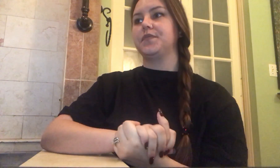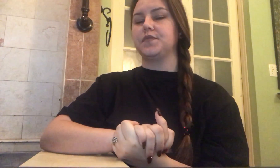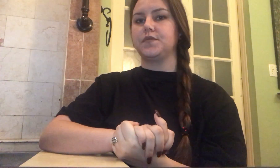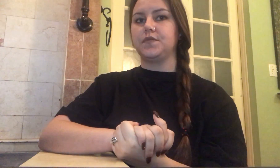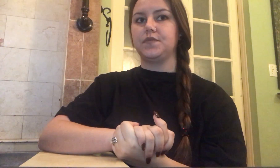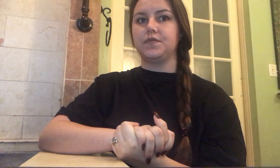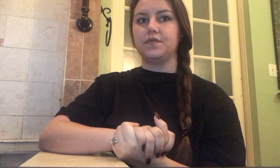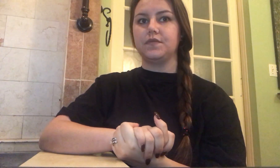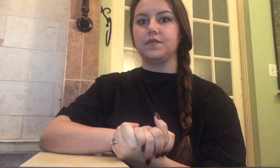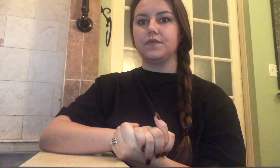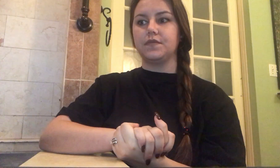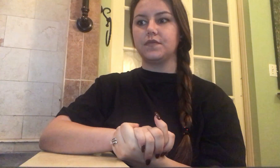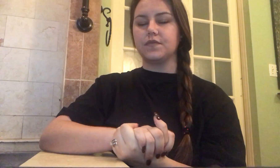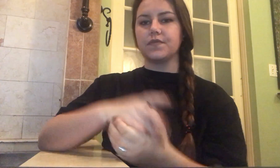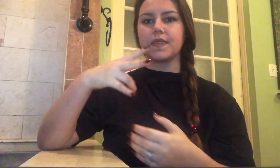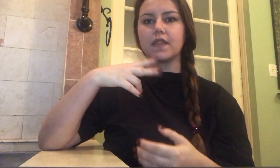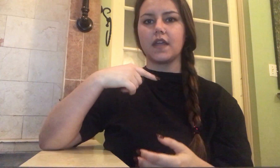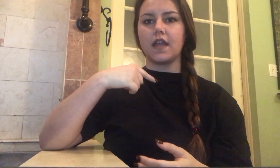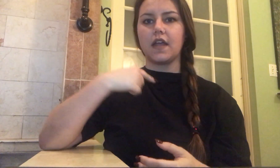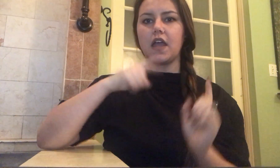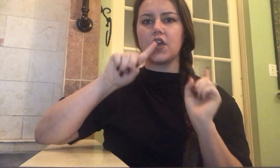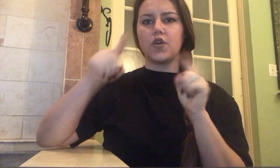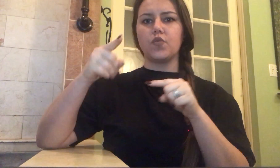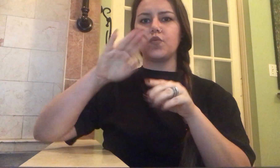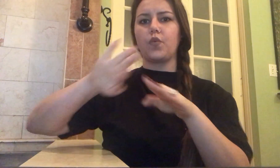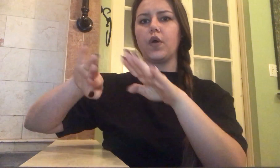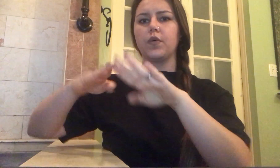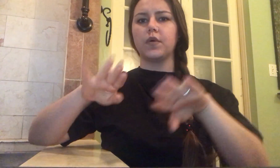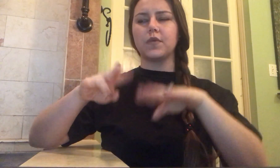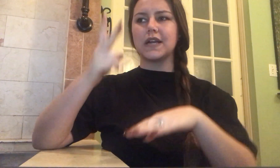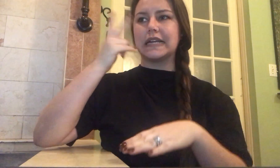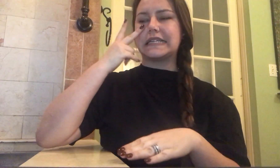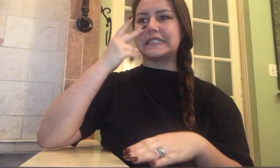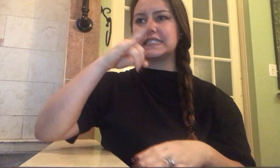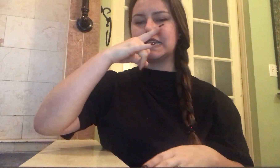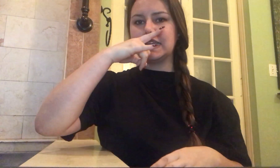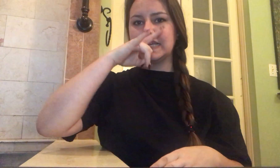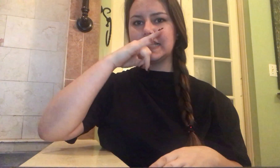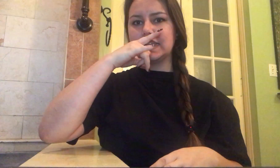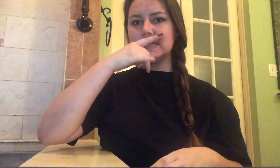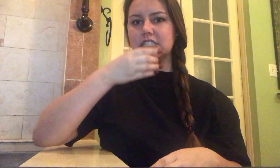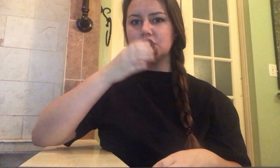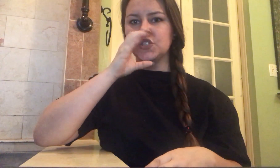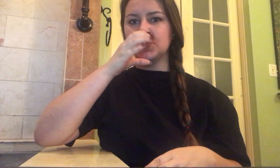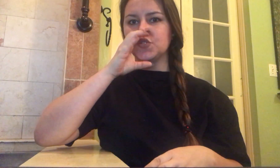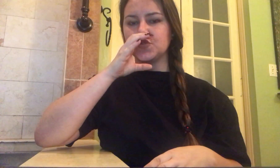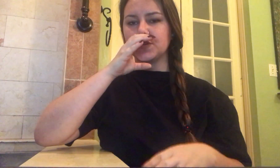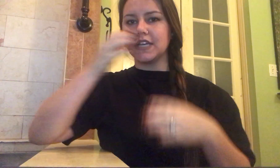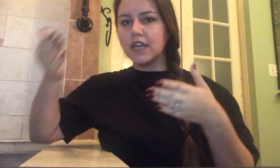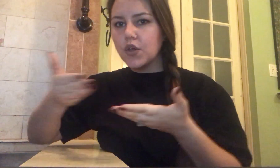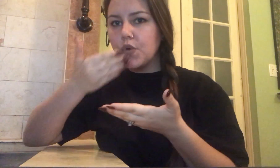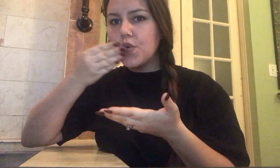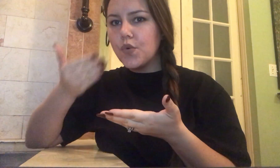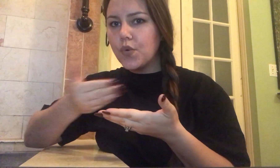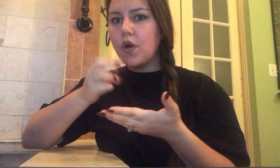kids drinking from swamps. And I had never seen a child drink from a brown, viscous swamp before. In